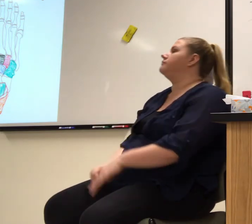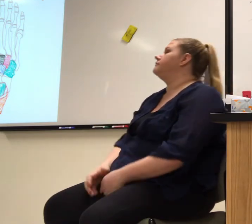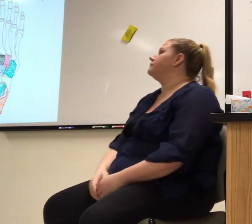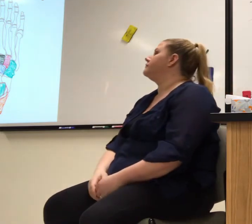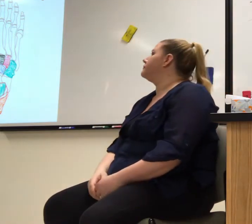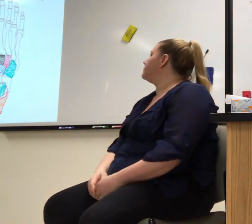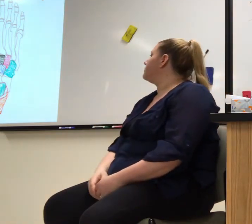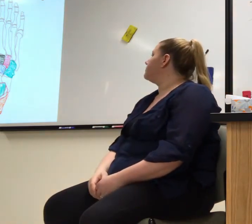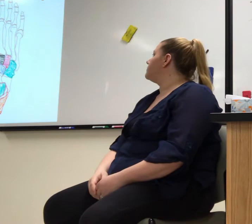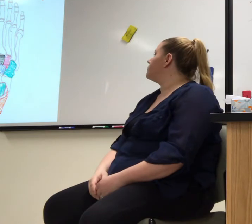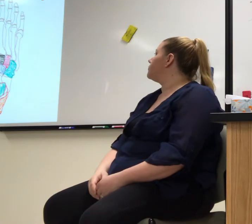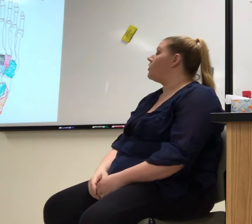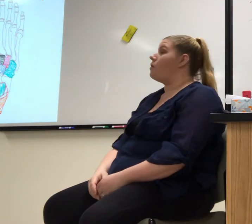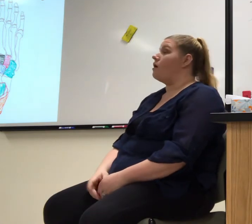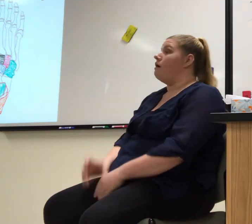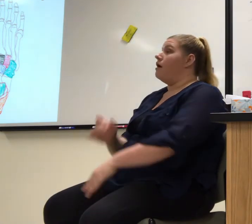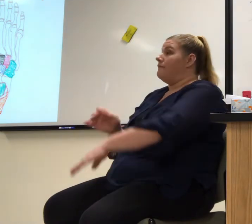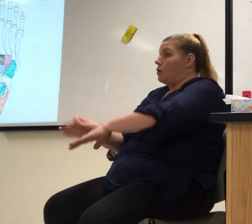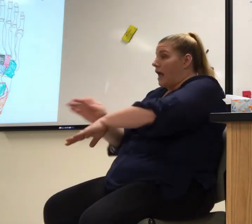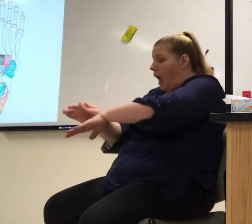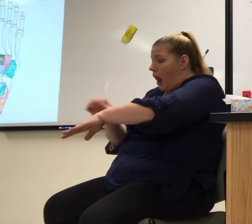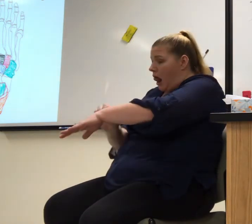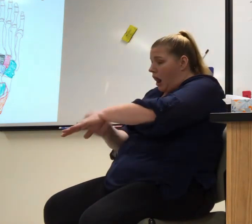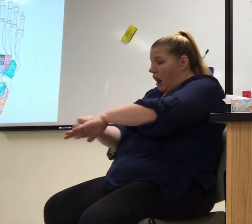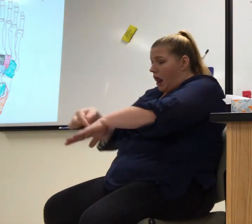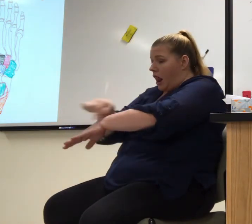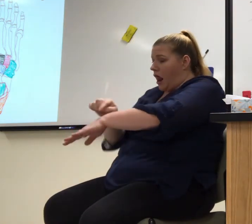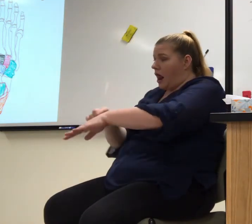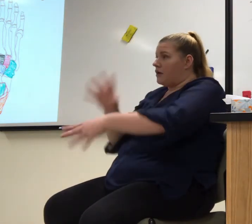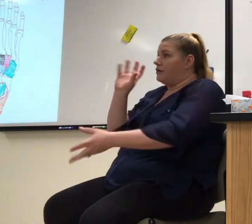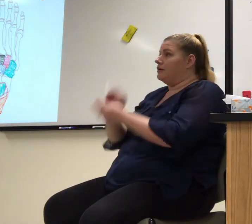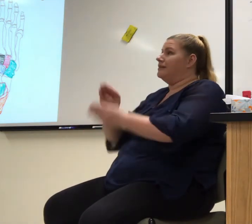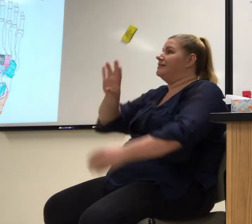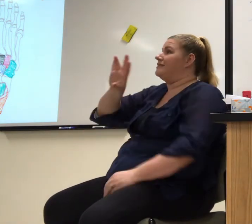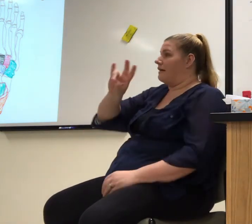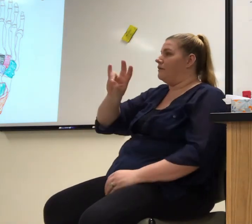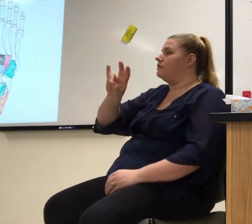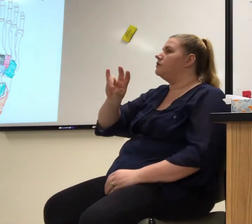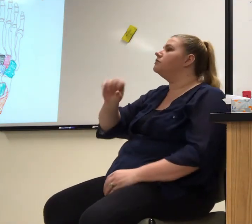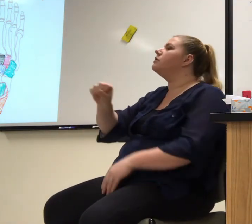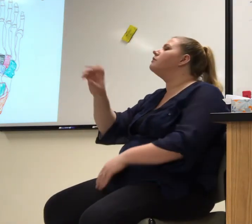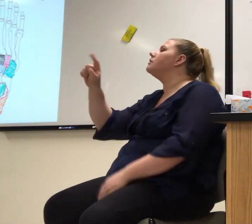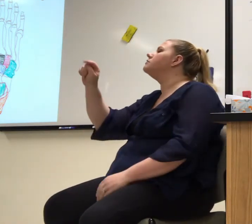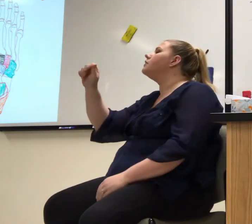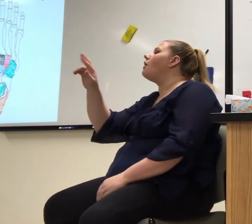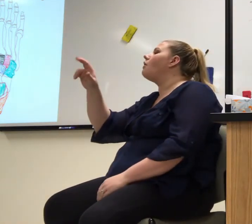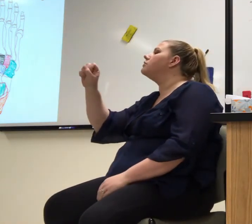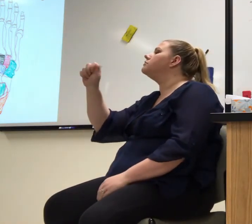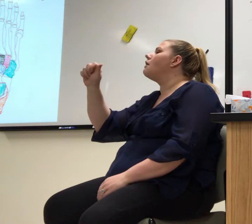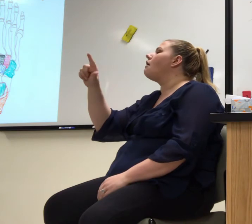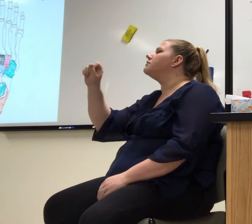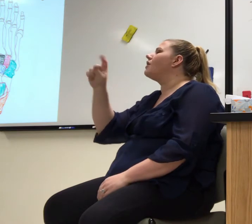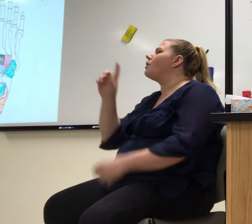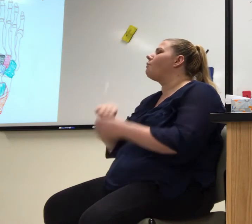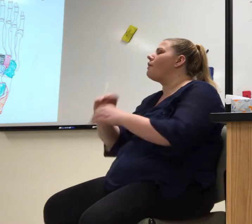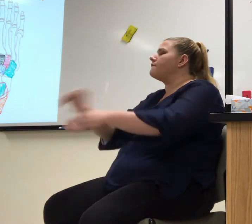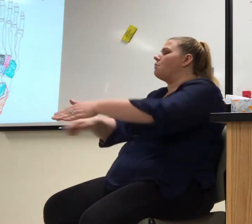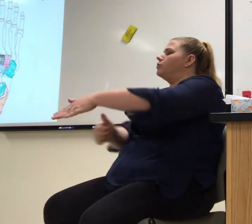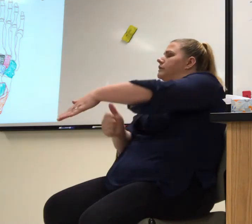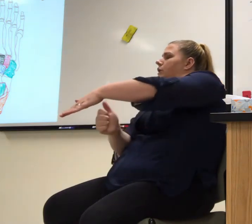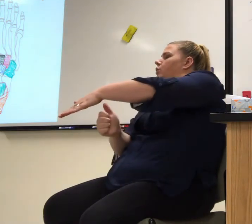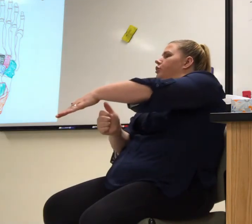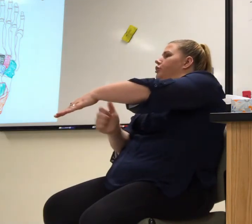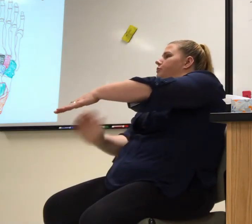That's the 7. And then if you go in front of that, the tarsals are kind of posterior foot, but midfoot, forming the arch of your